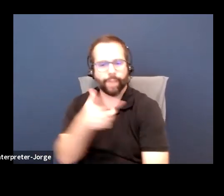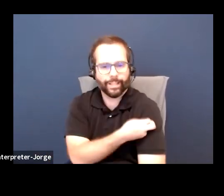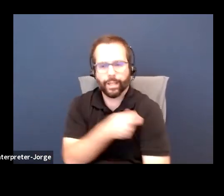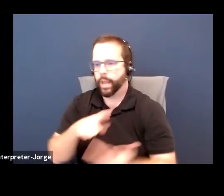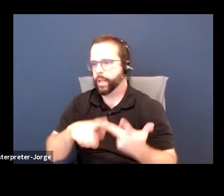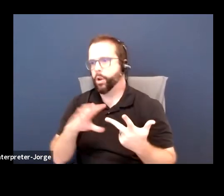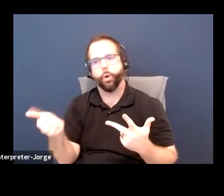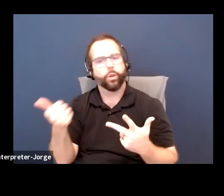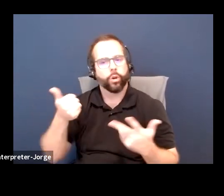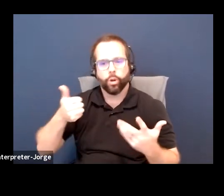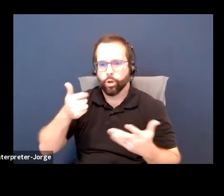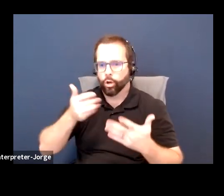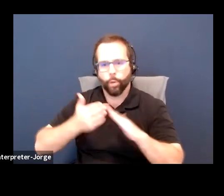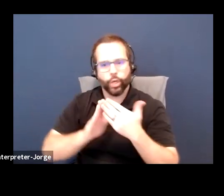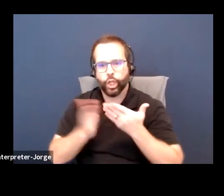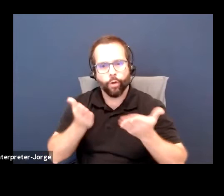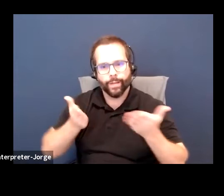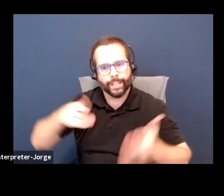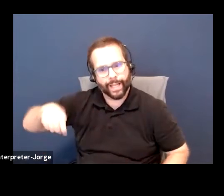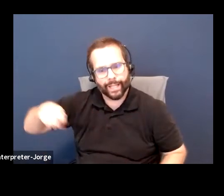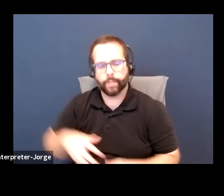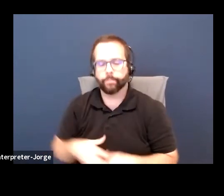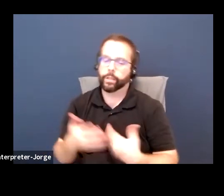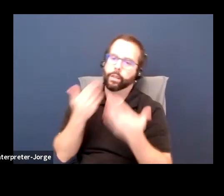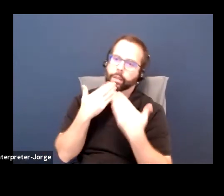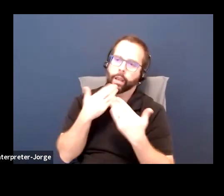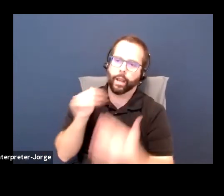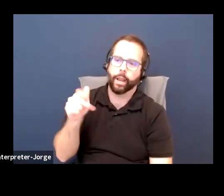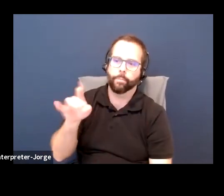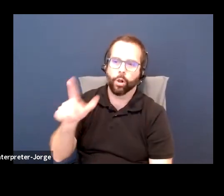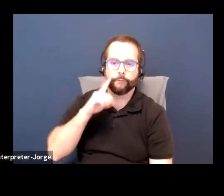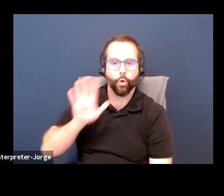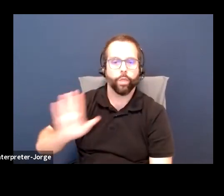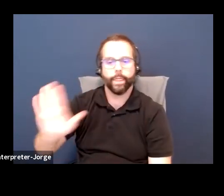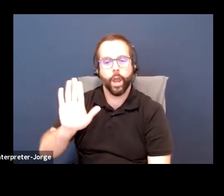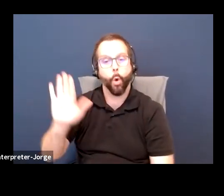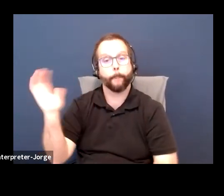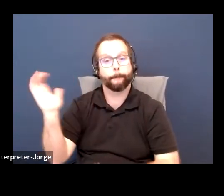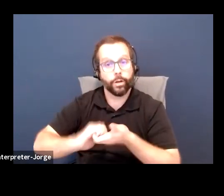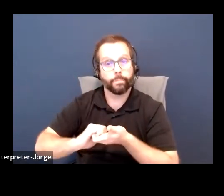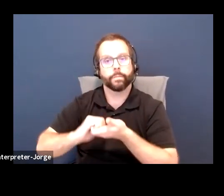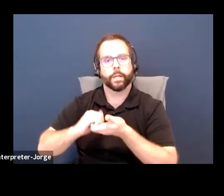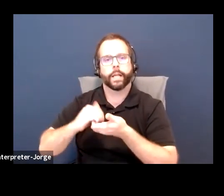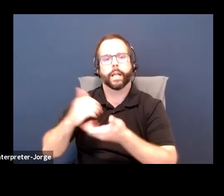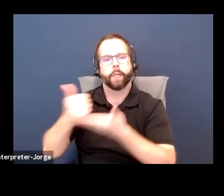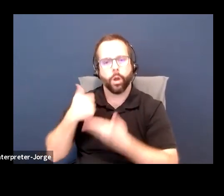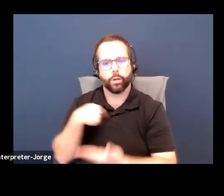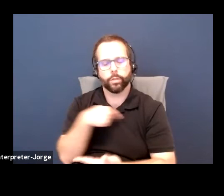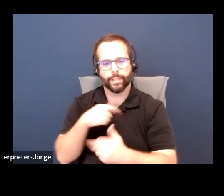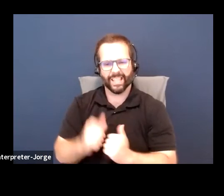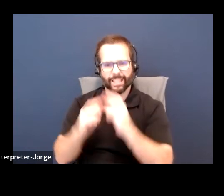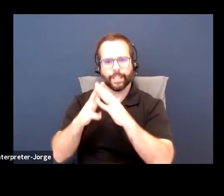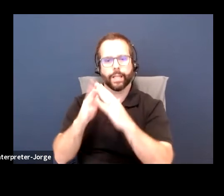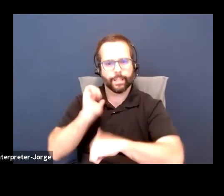community services. And I truly want to thank April for their partnership in helping us establish this